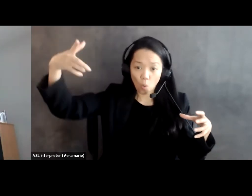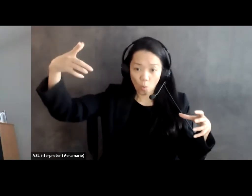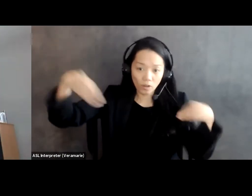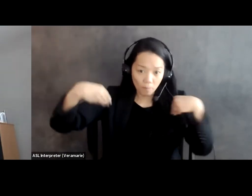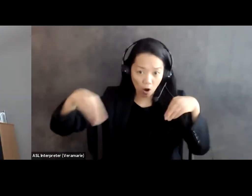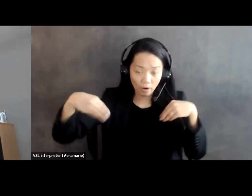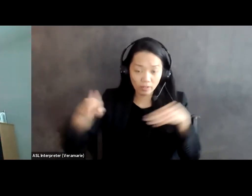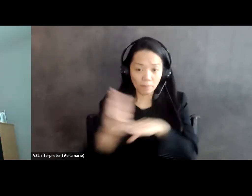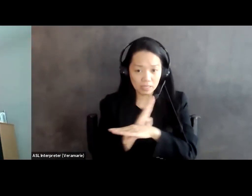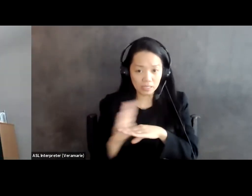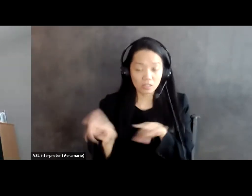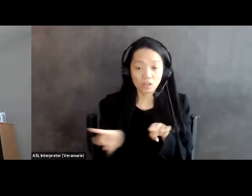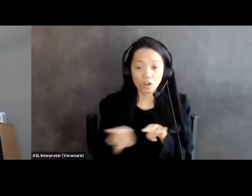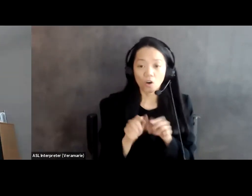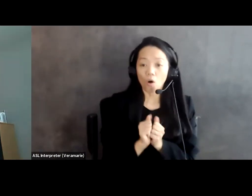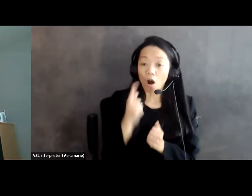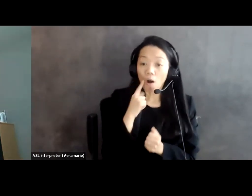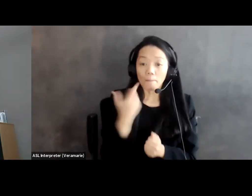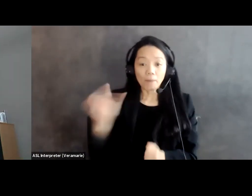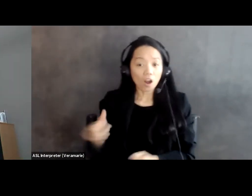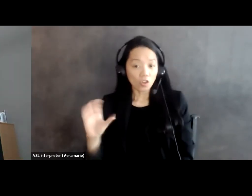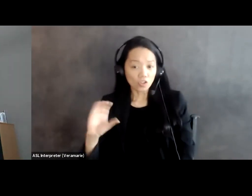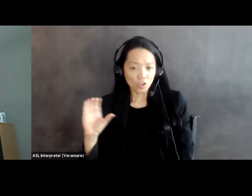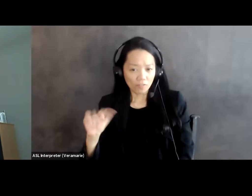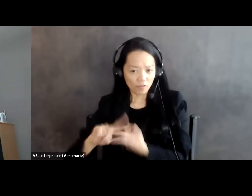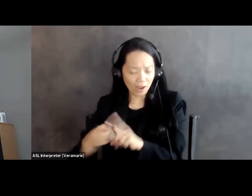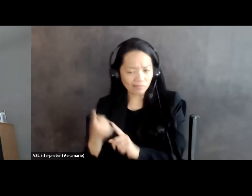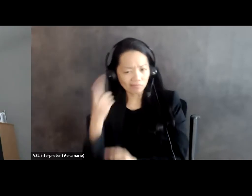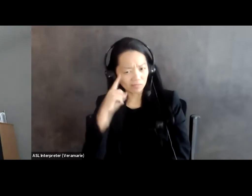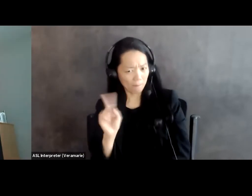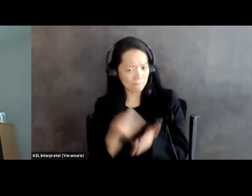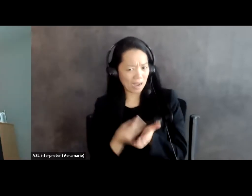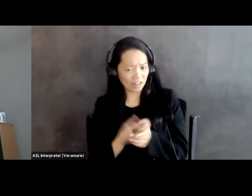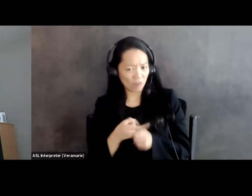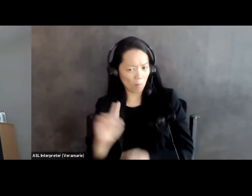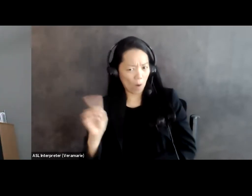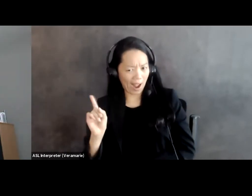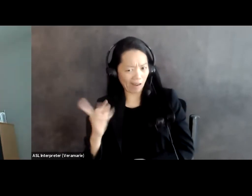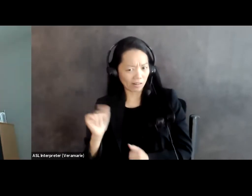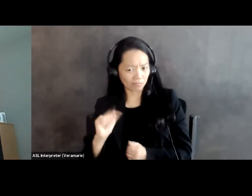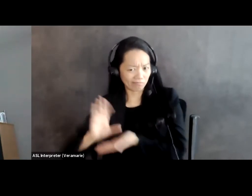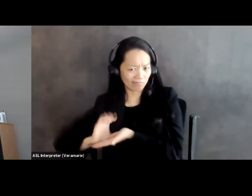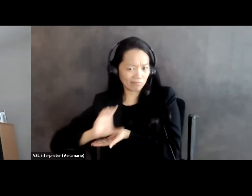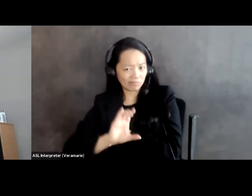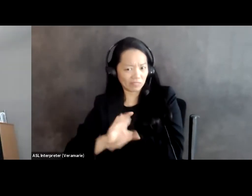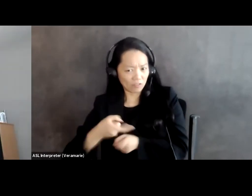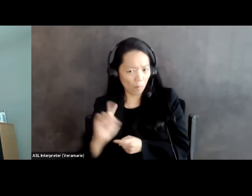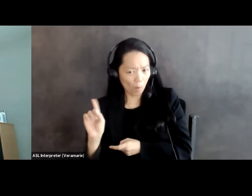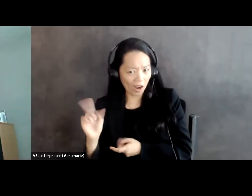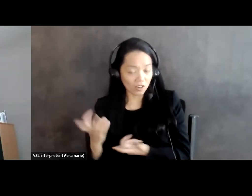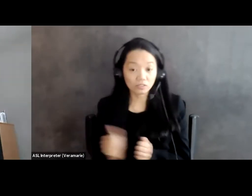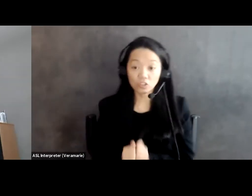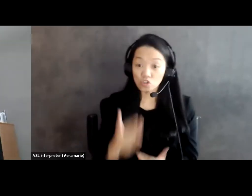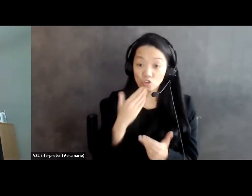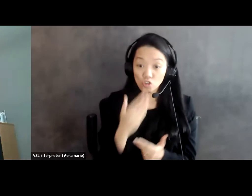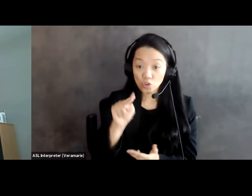that my conservative friends will often ask around this, is, well, where is this money coming from? And the good news is